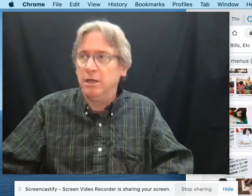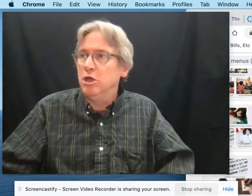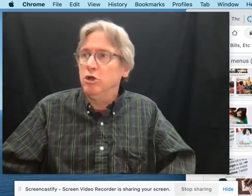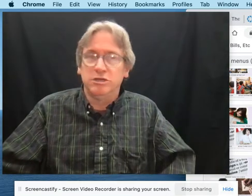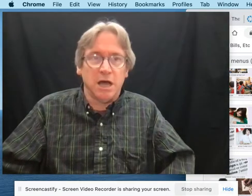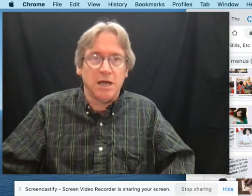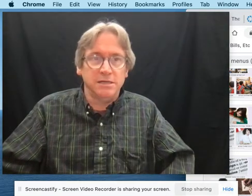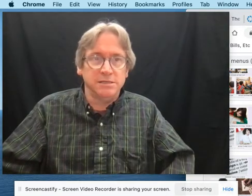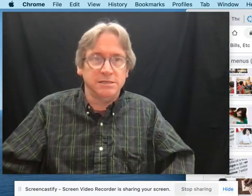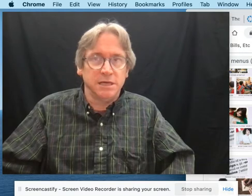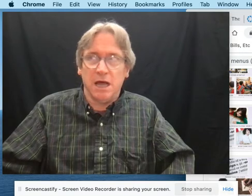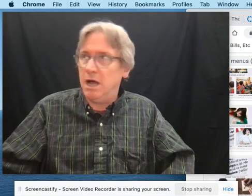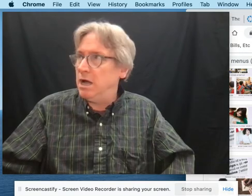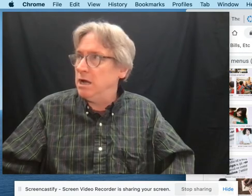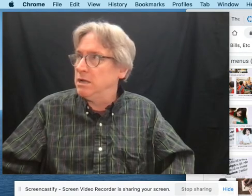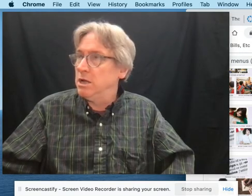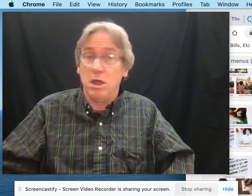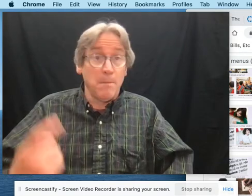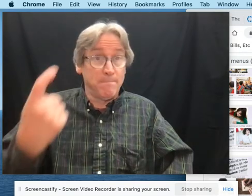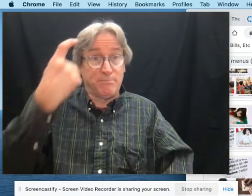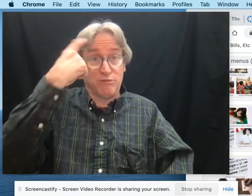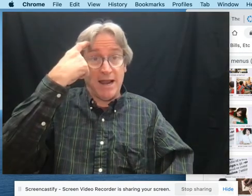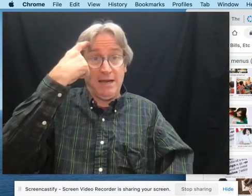TWA does